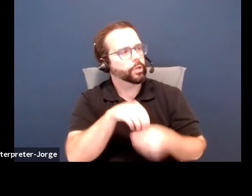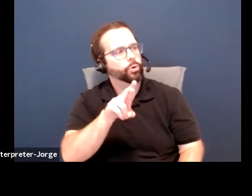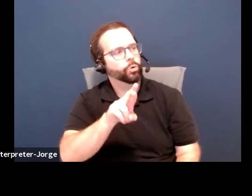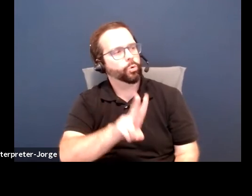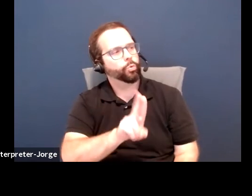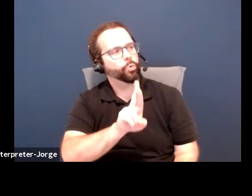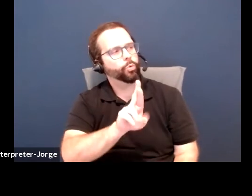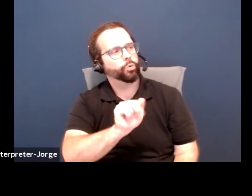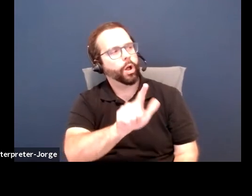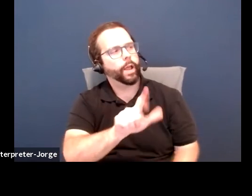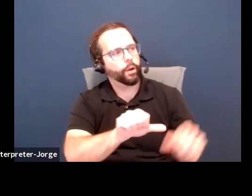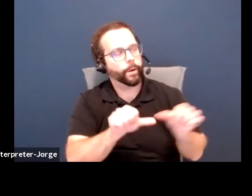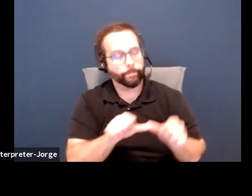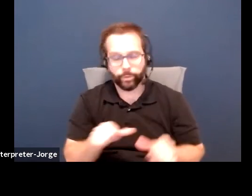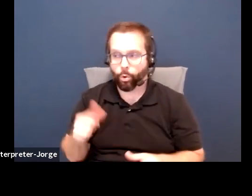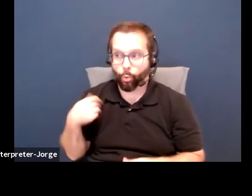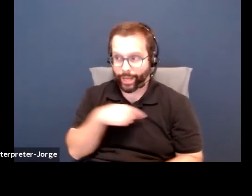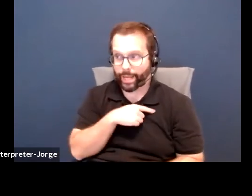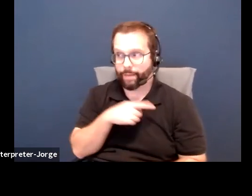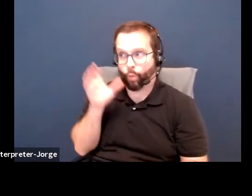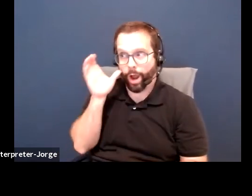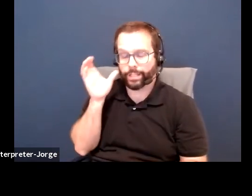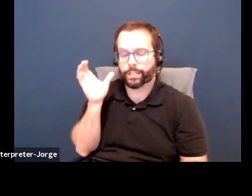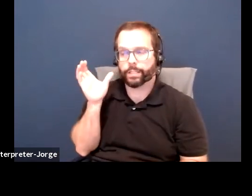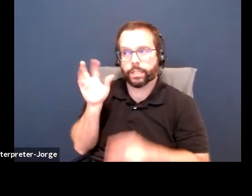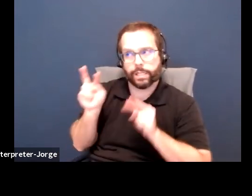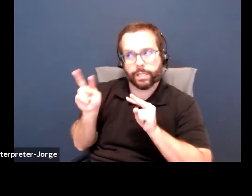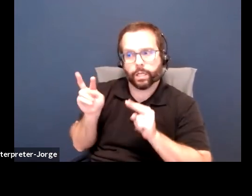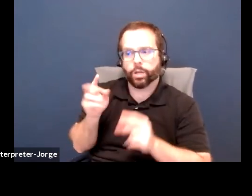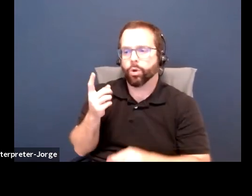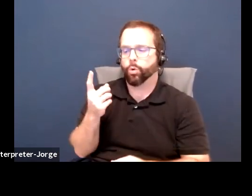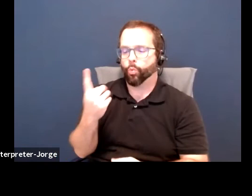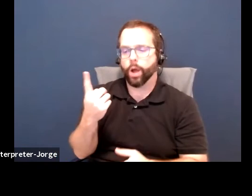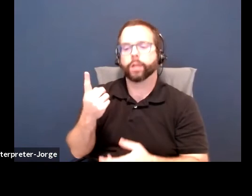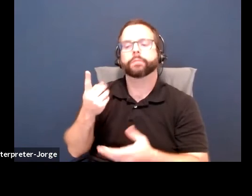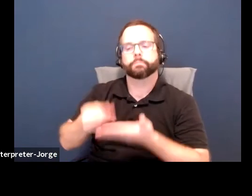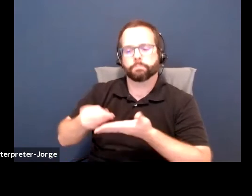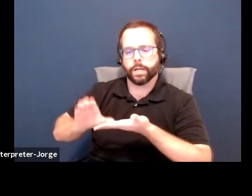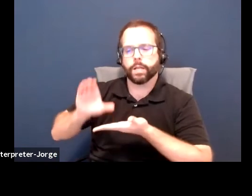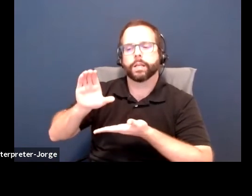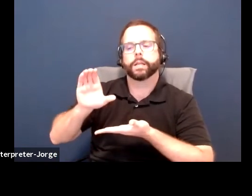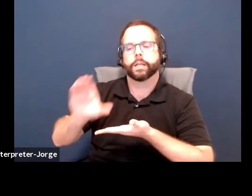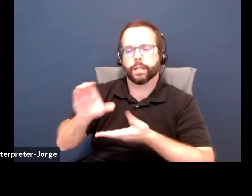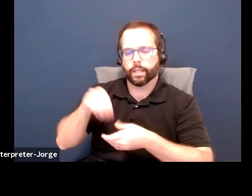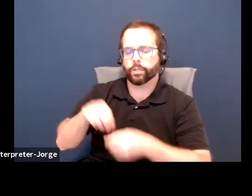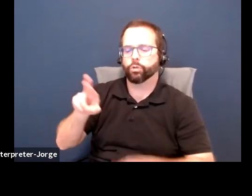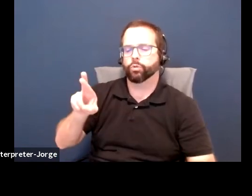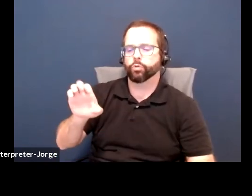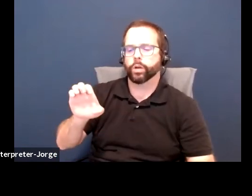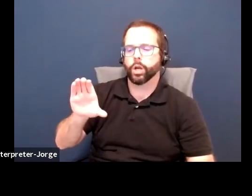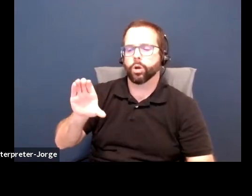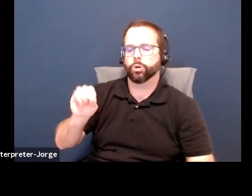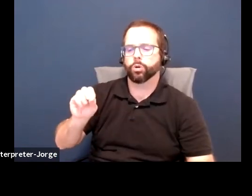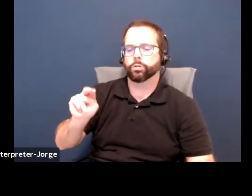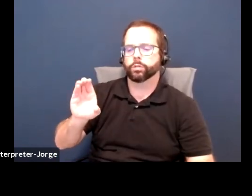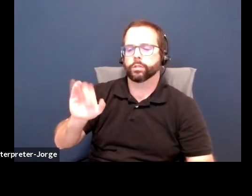as I mentioned in the reconciliation bill, is huge huge, significant proposals for